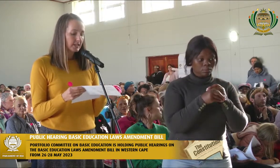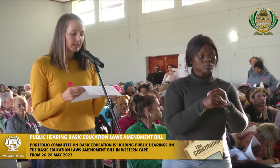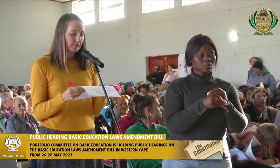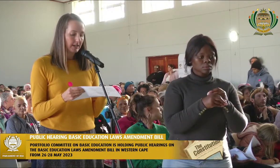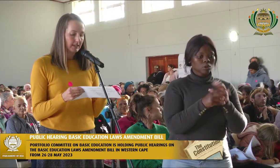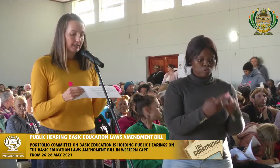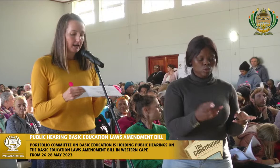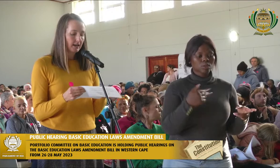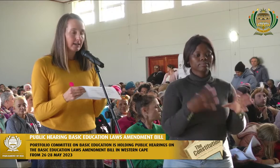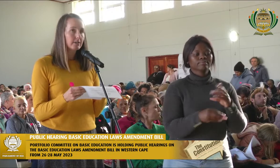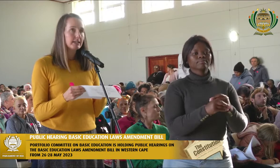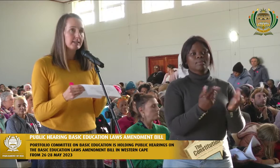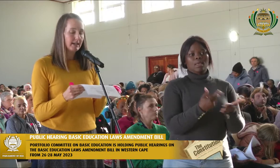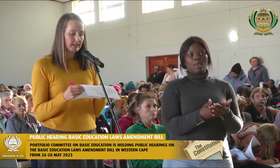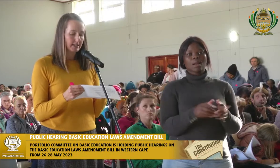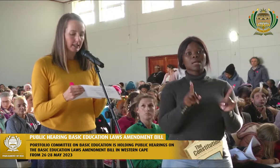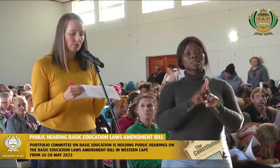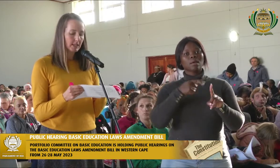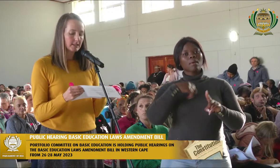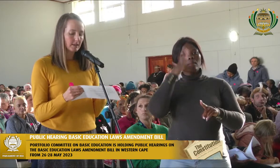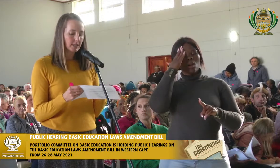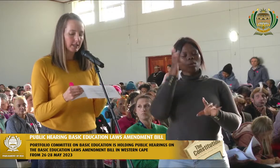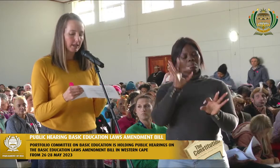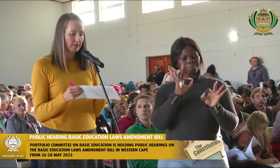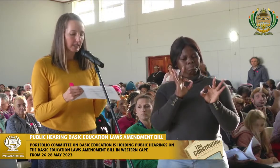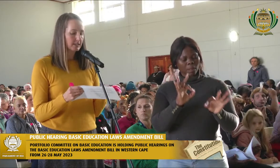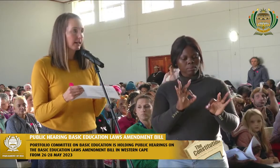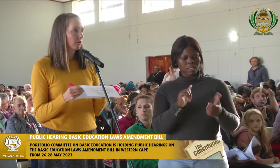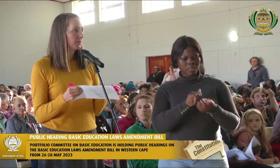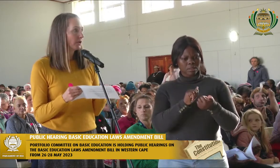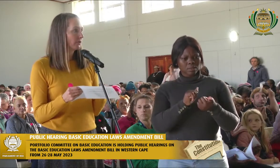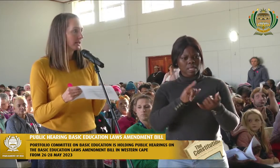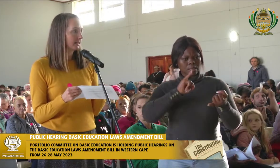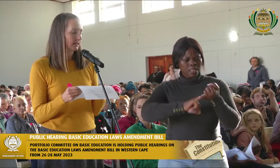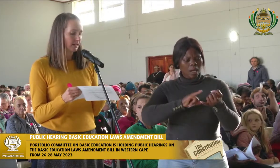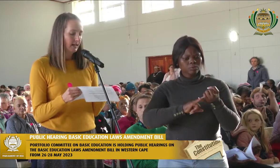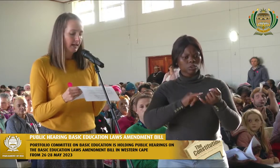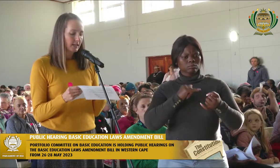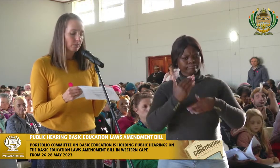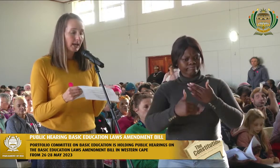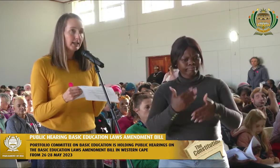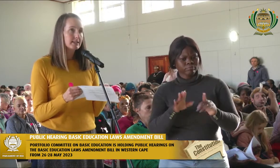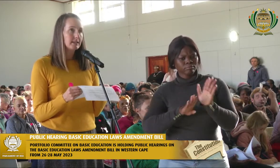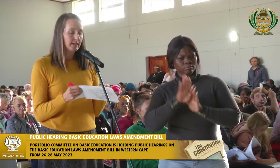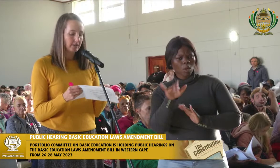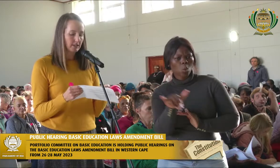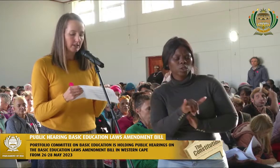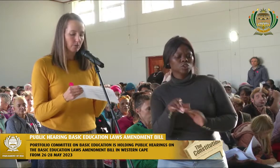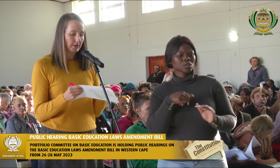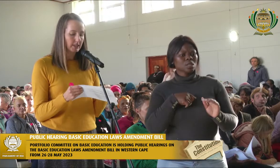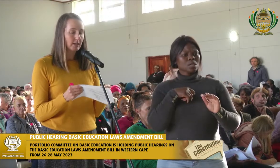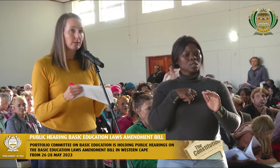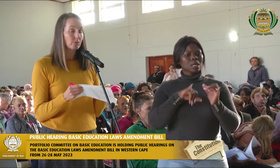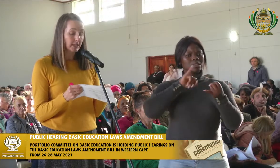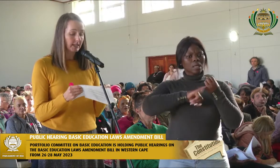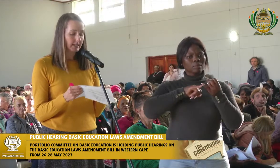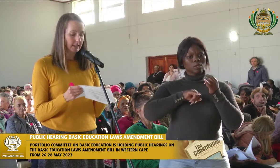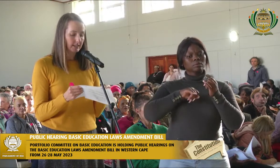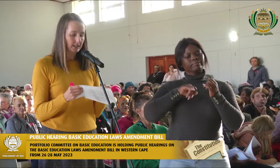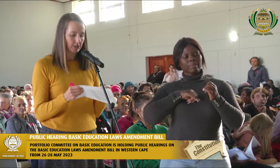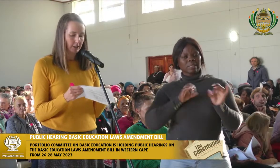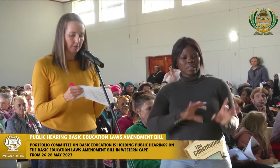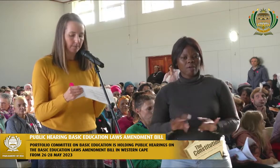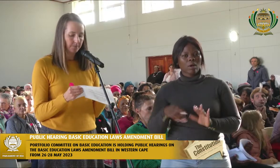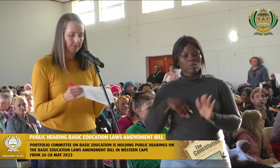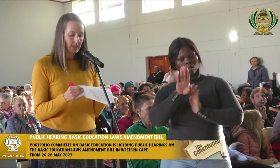need to stress the fact that I know exactly in what subject areas they are progressing, as well as the areas in where they